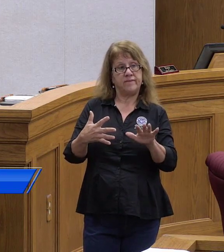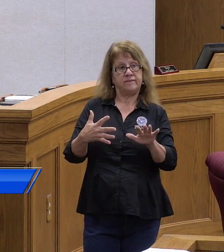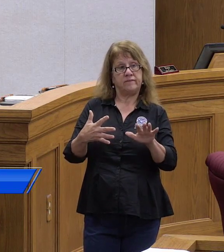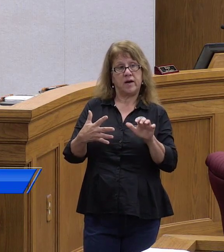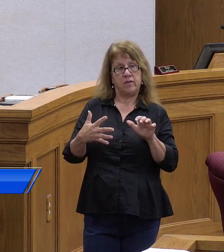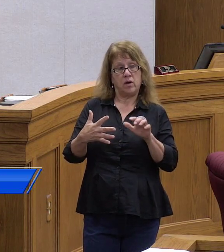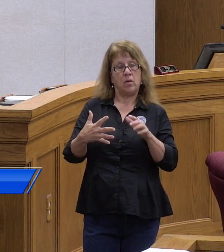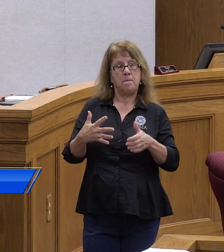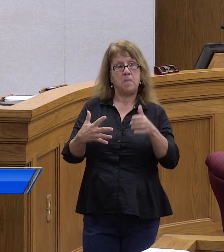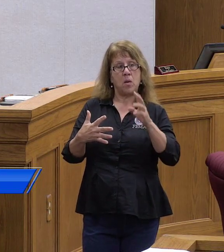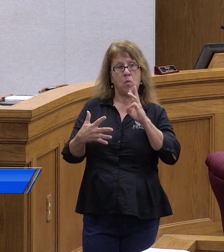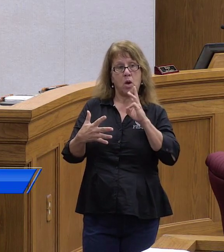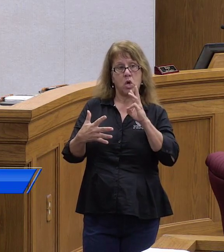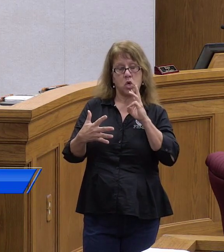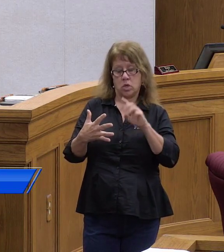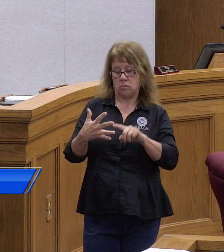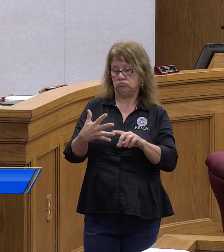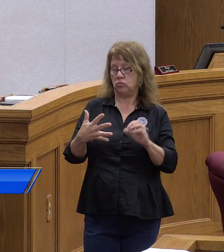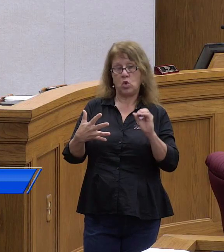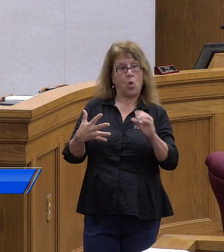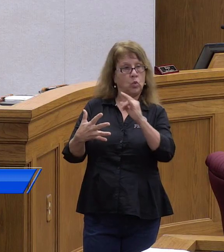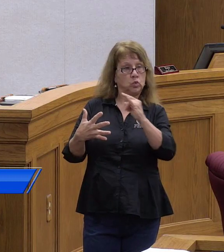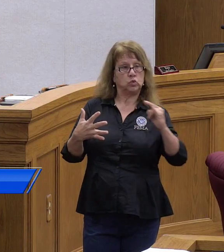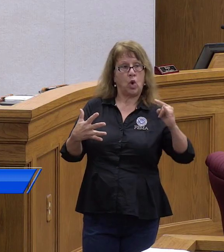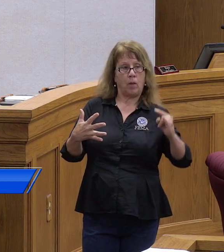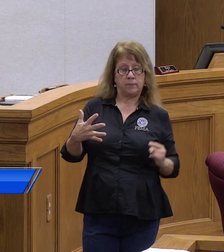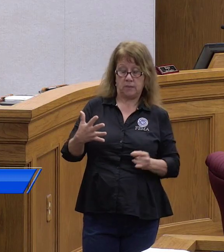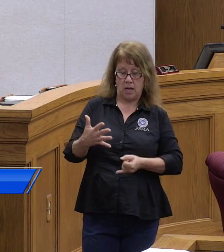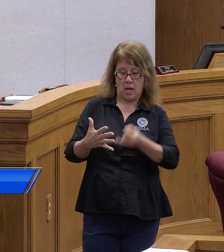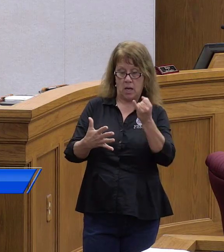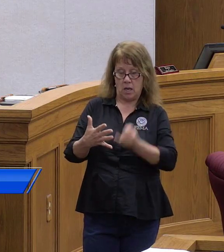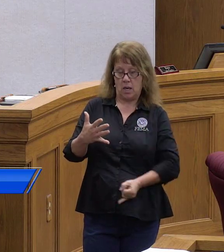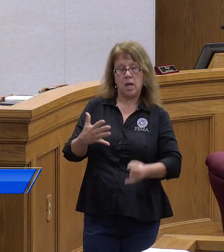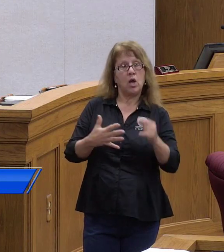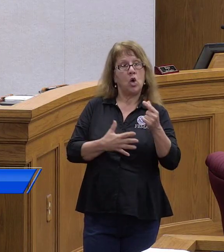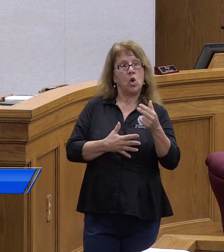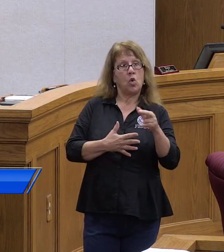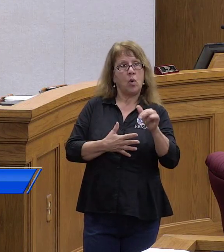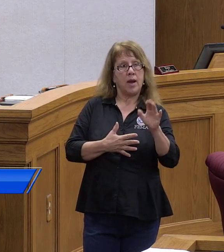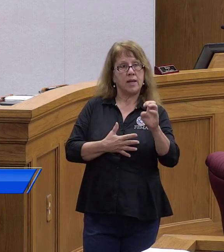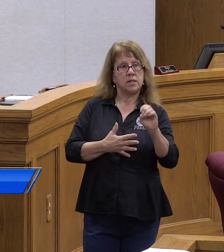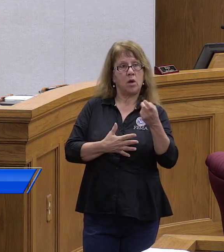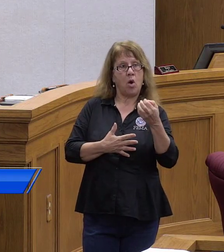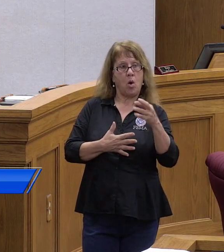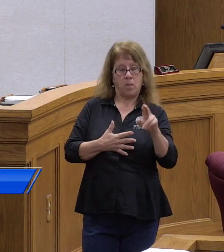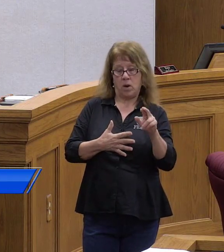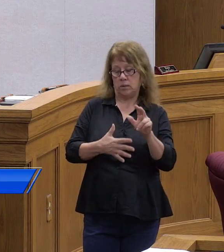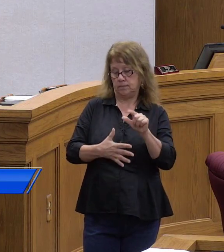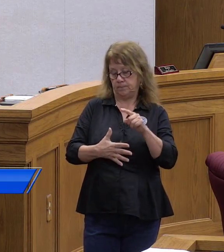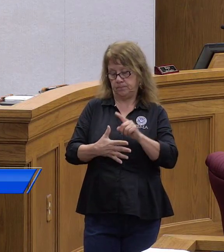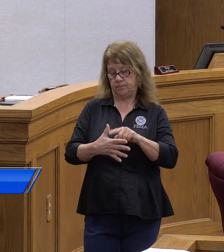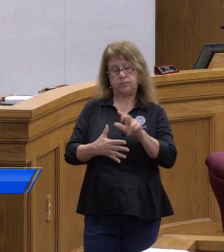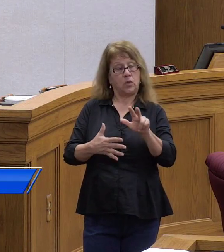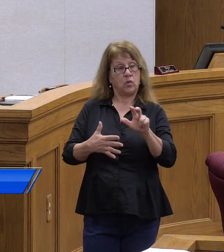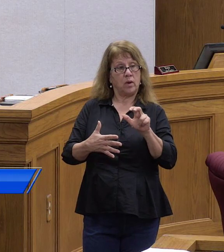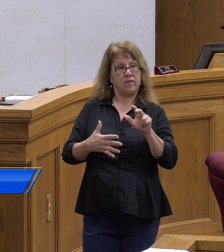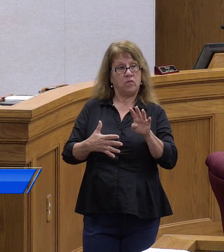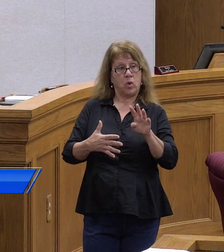3,590 bottles of water, 0 tarps. And then the final one, the Grace Harbor site, 342